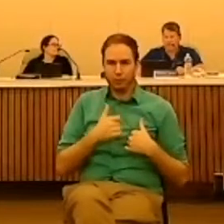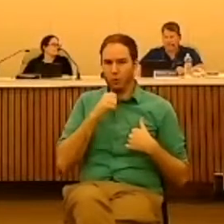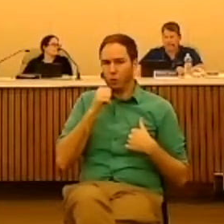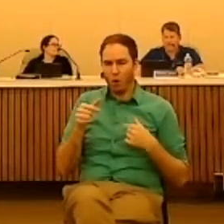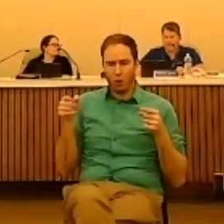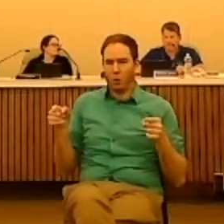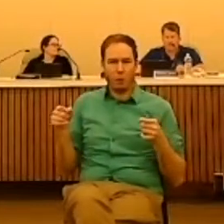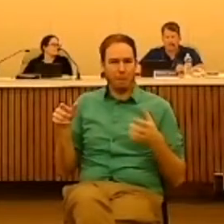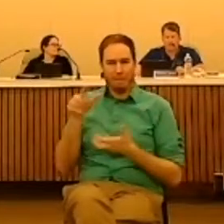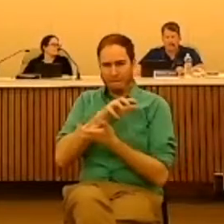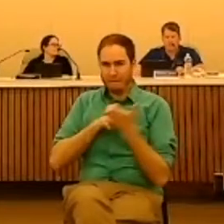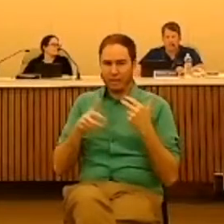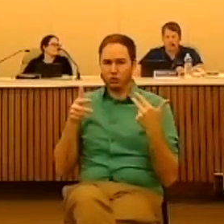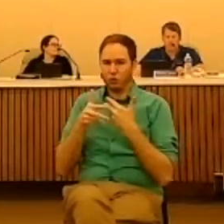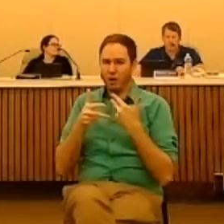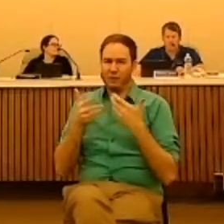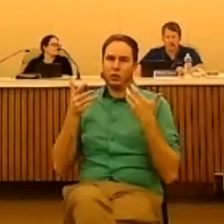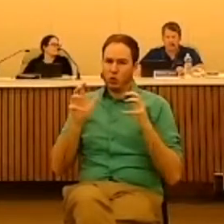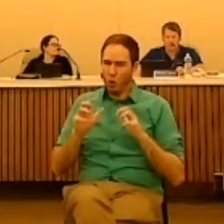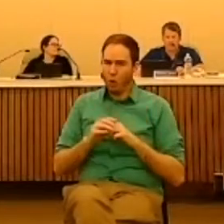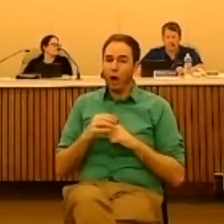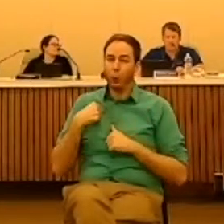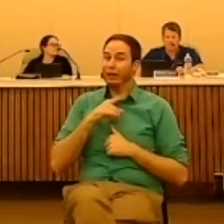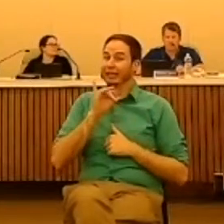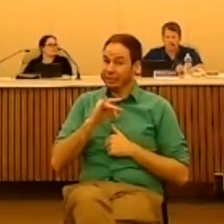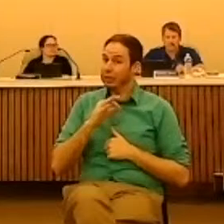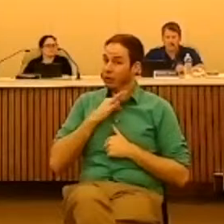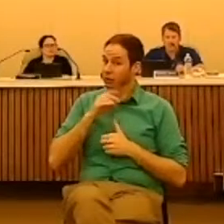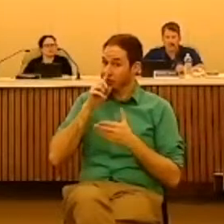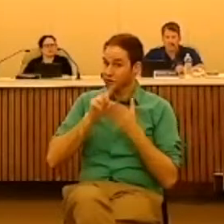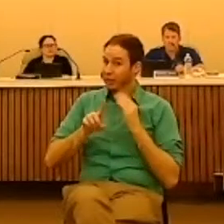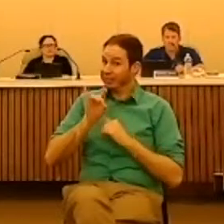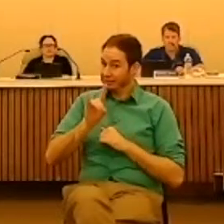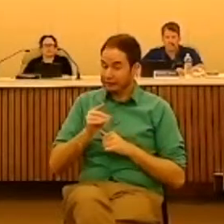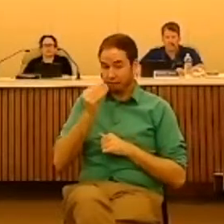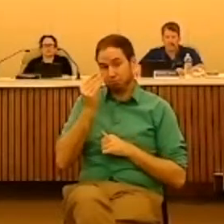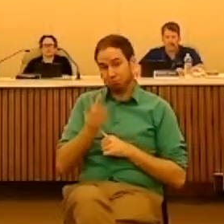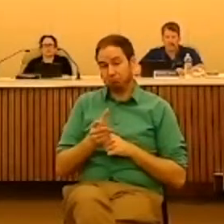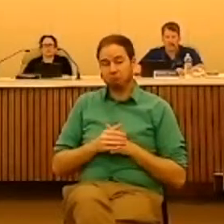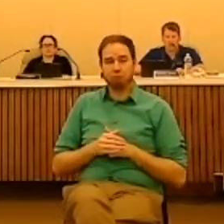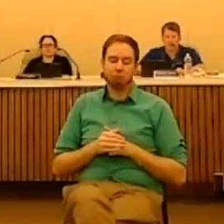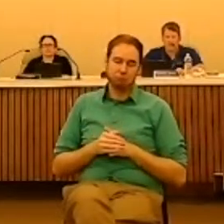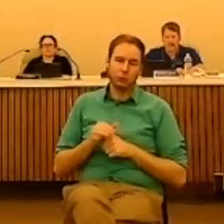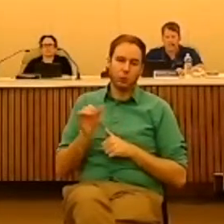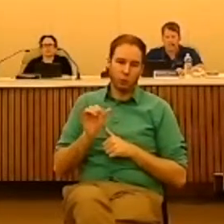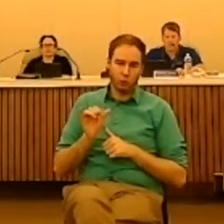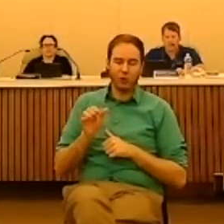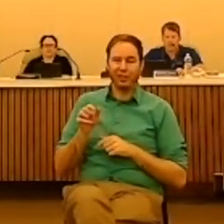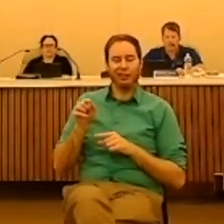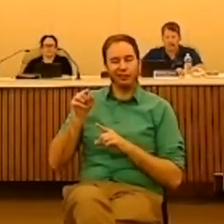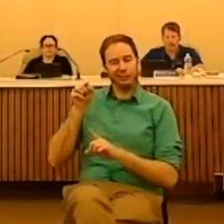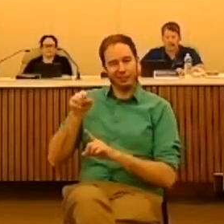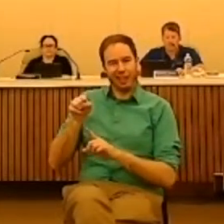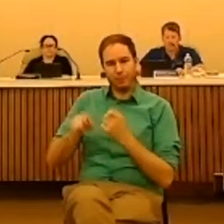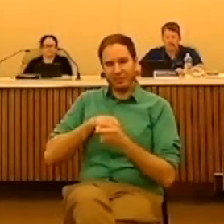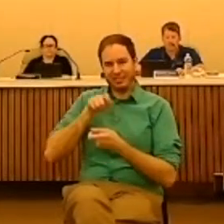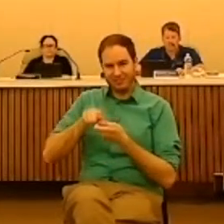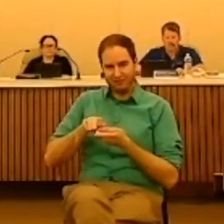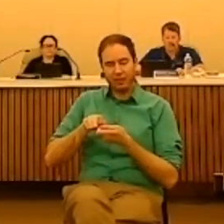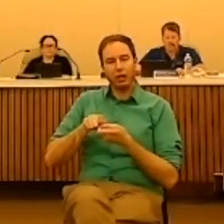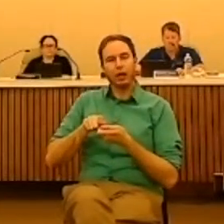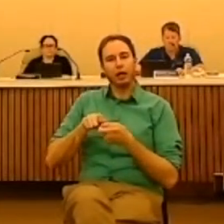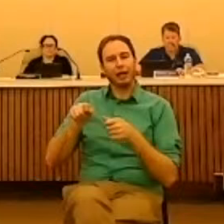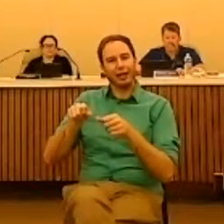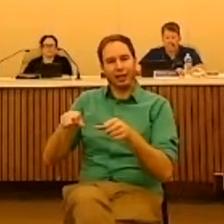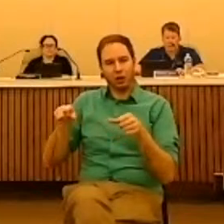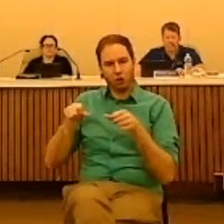to mix that traffic, although again, we were exploring that option. In addition, that particular